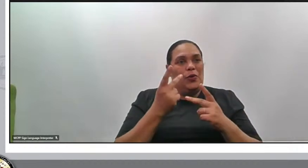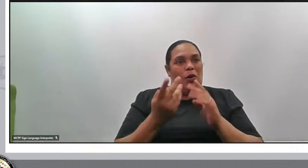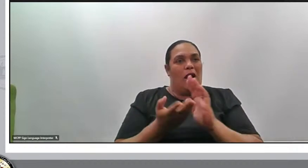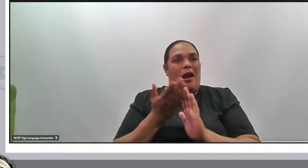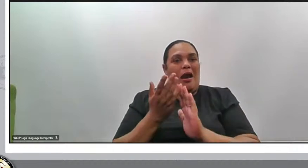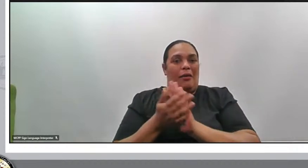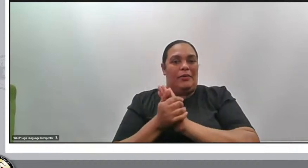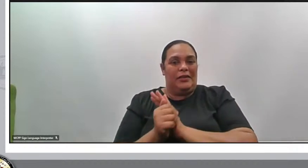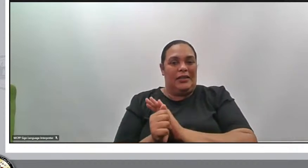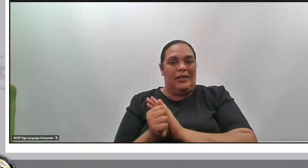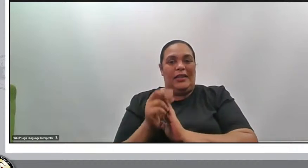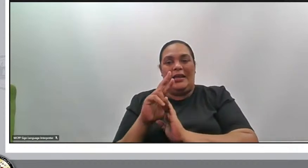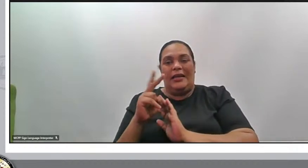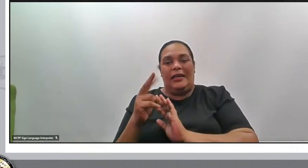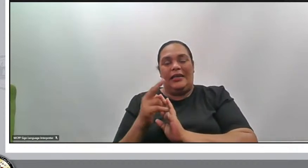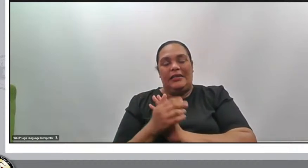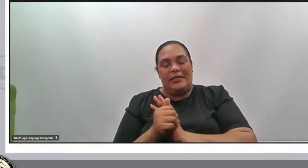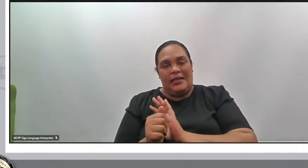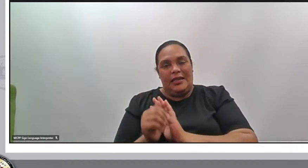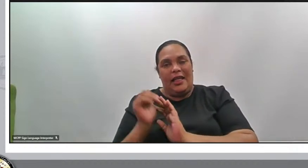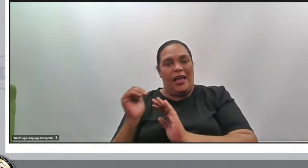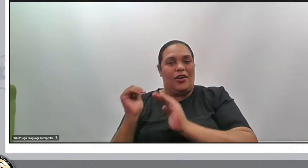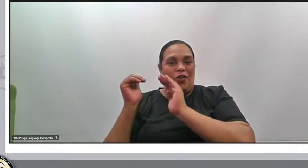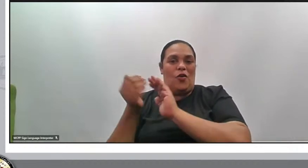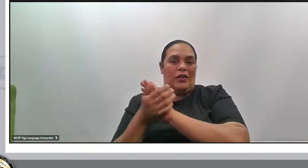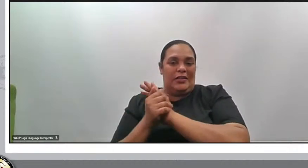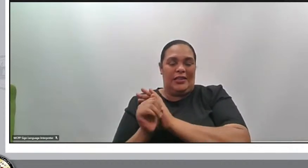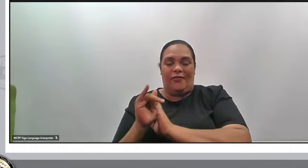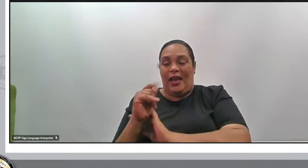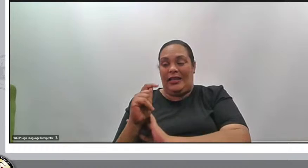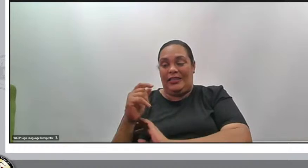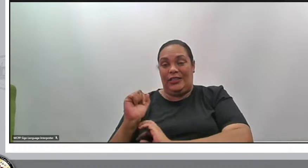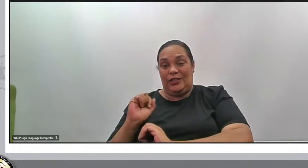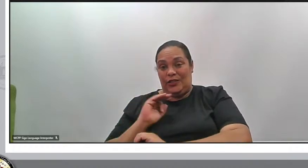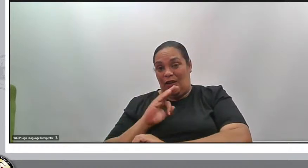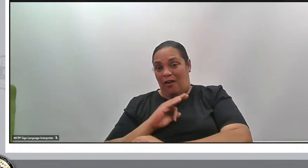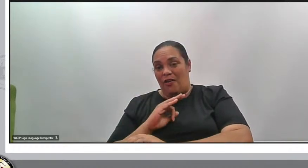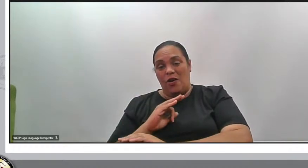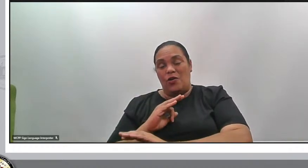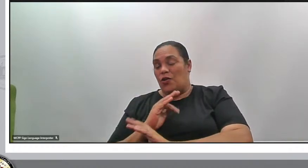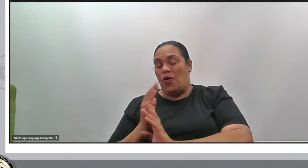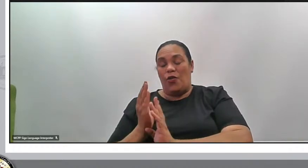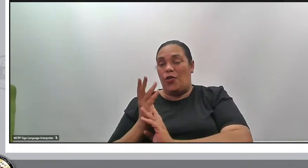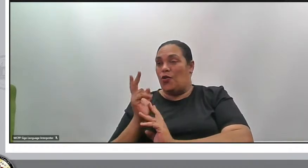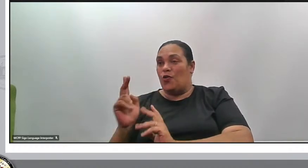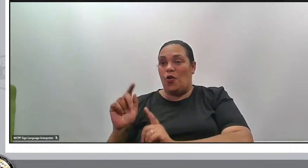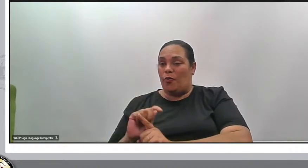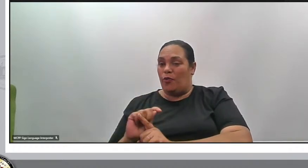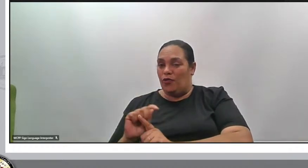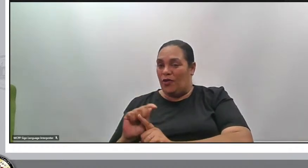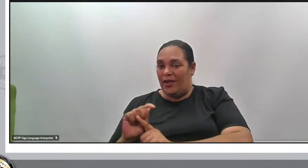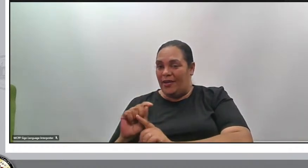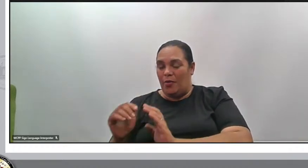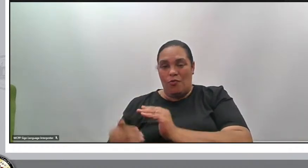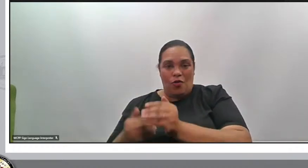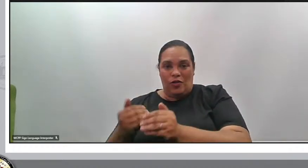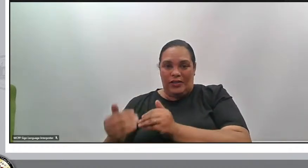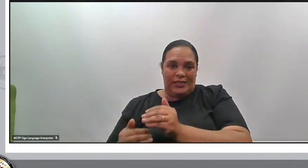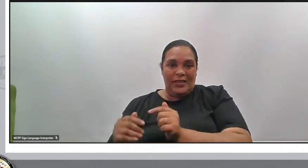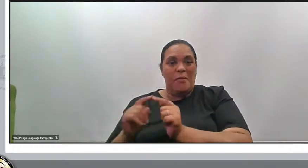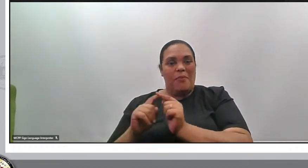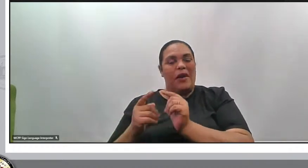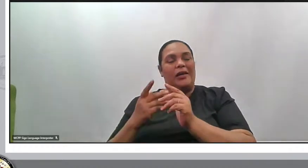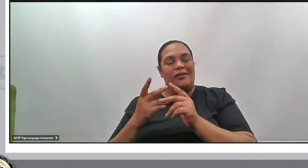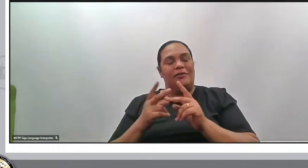upskilling, reskilling, and enhanced skilling of our IT staff, for instance, not through the normal training process, but through